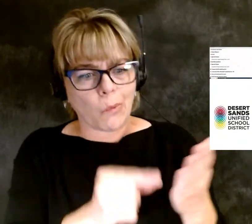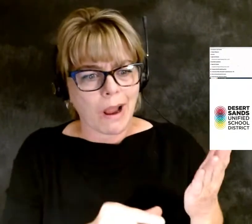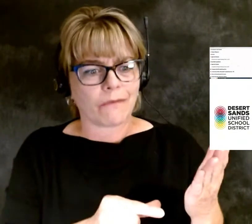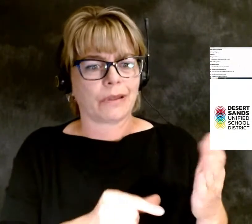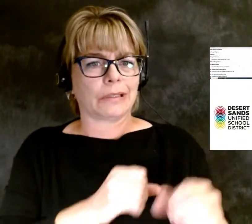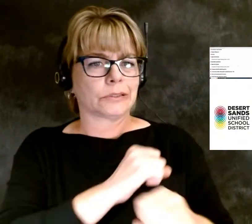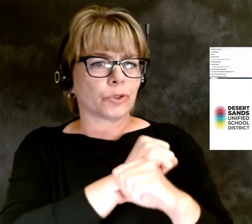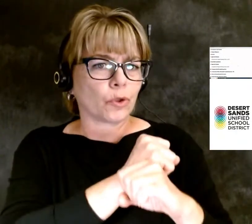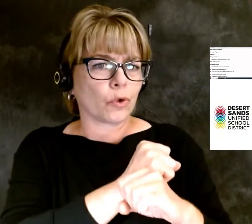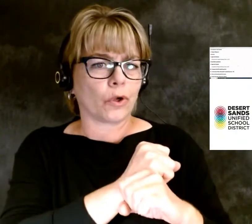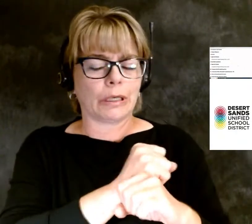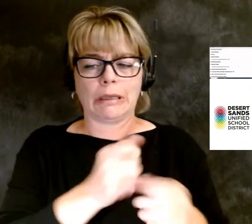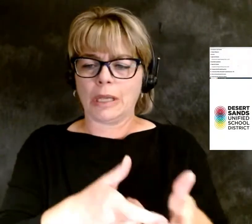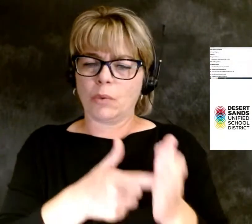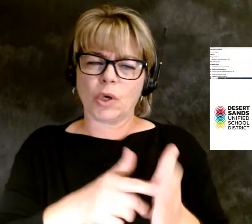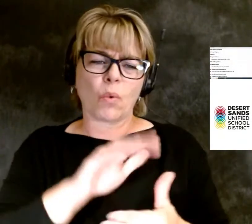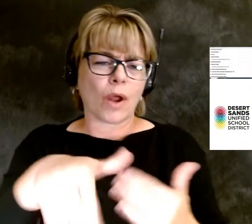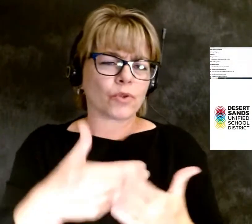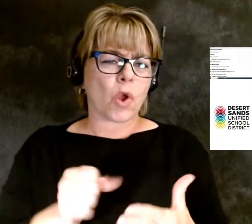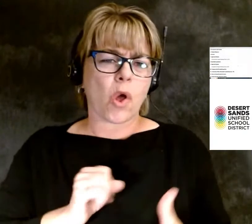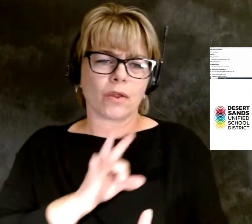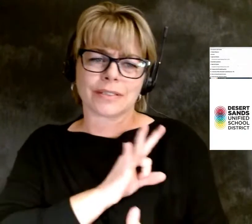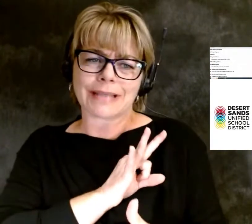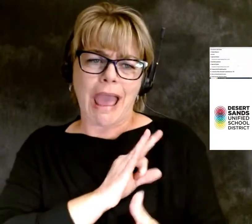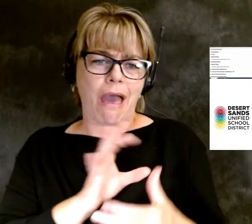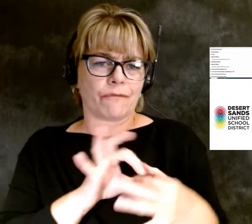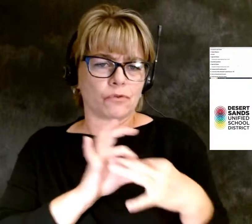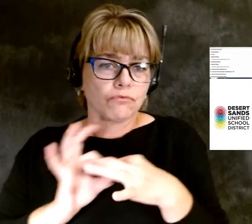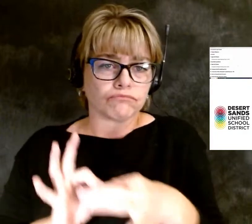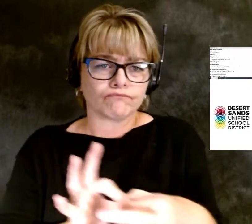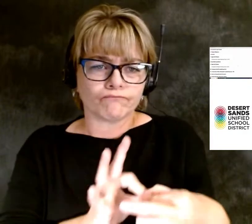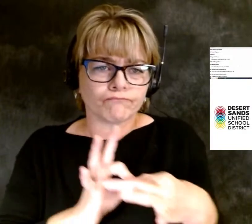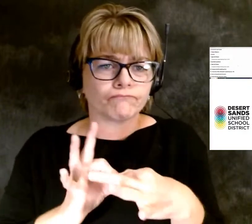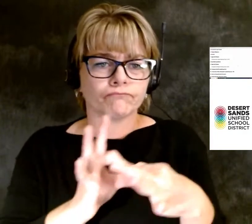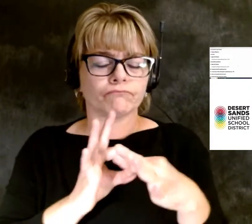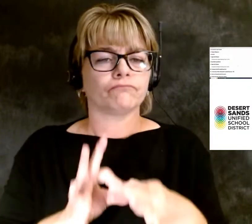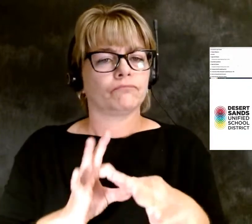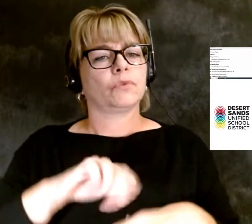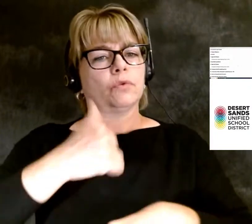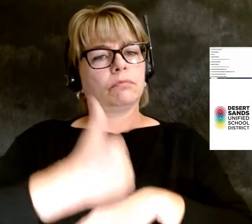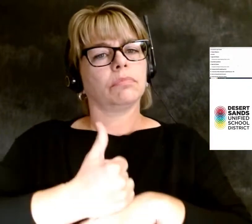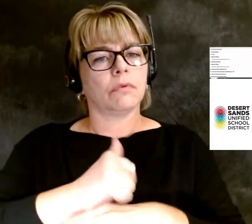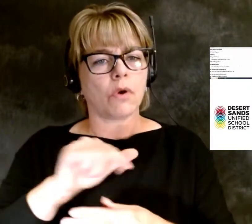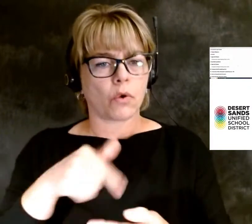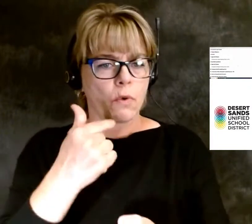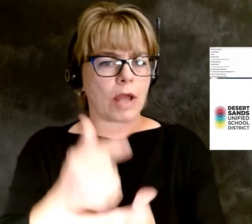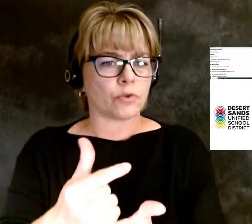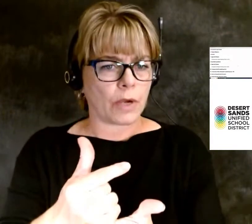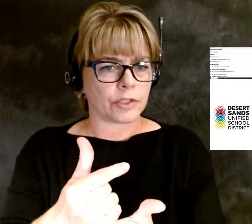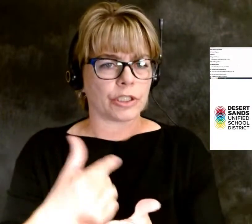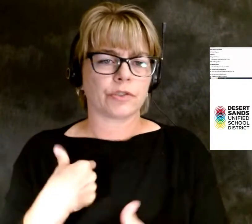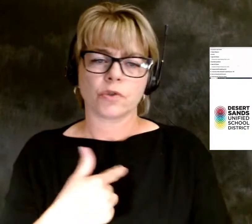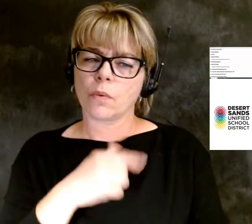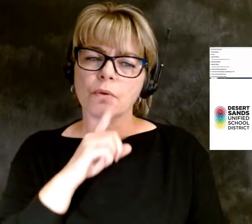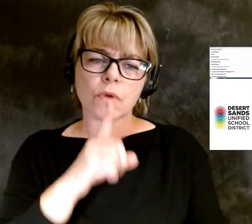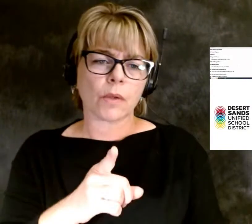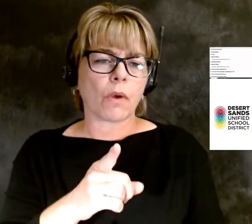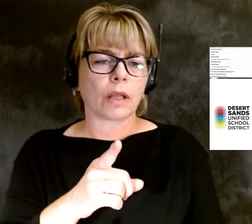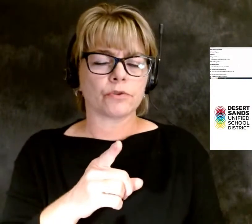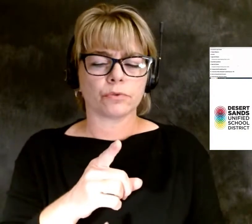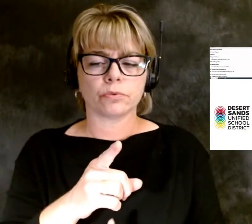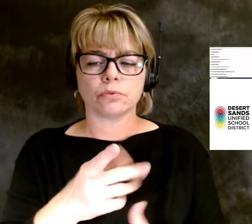the whole team to do it. So we want to definitely acknowledge everyone and say thank you for putting on fabulous,